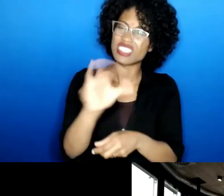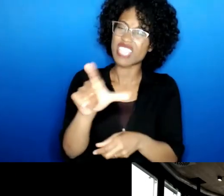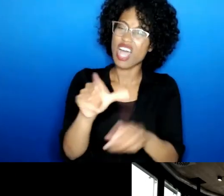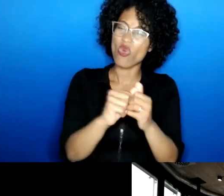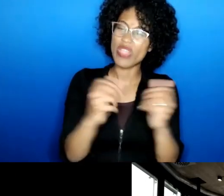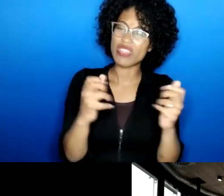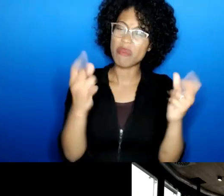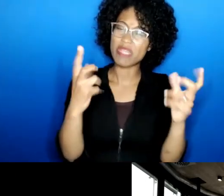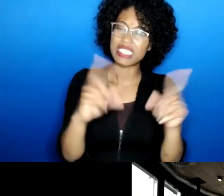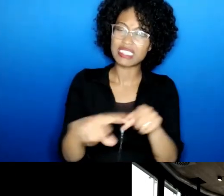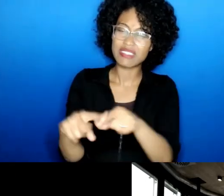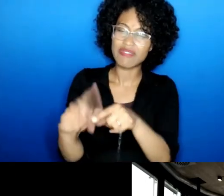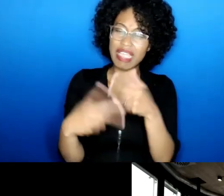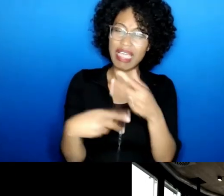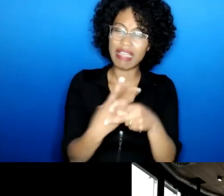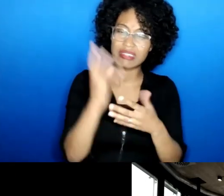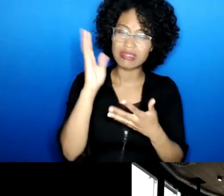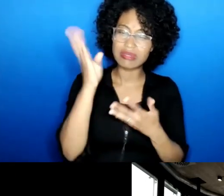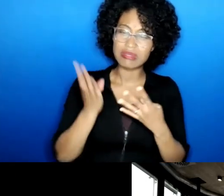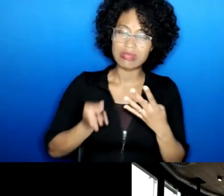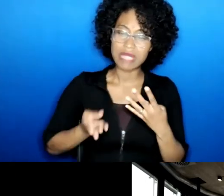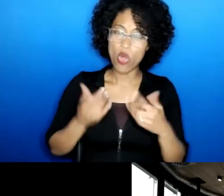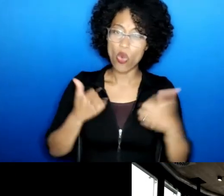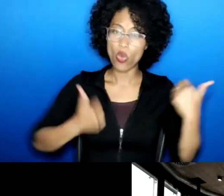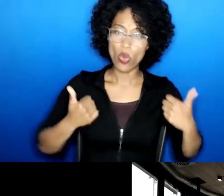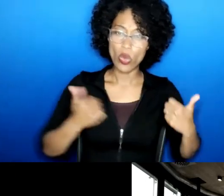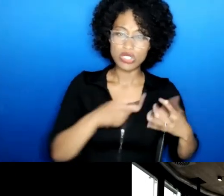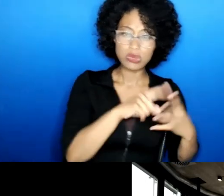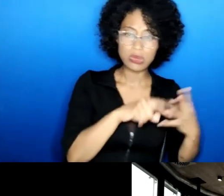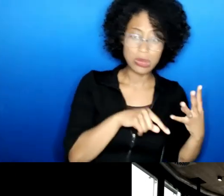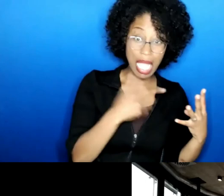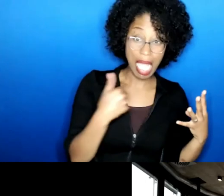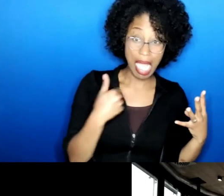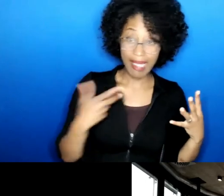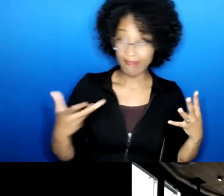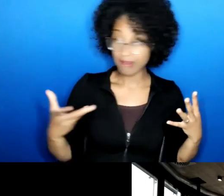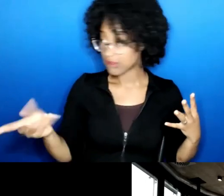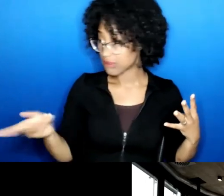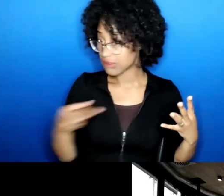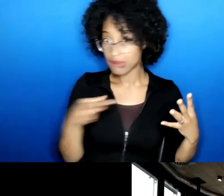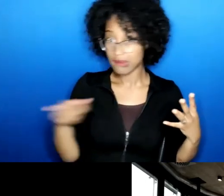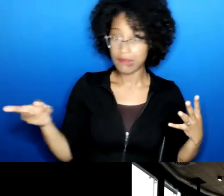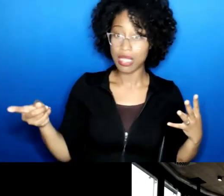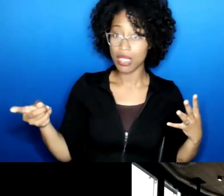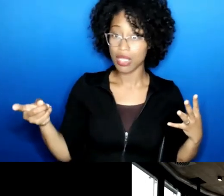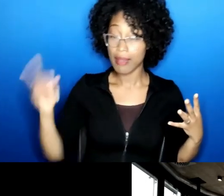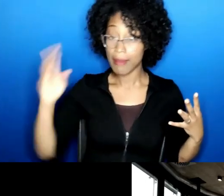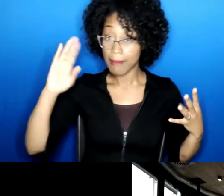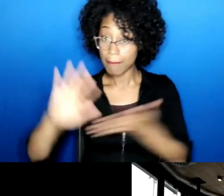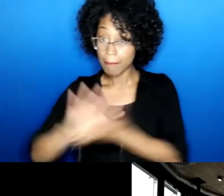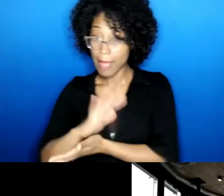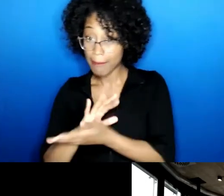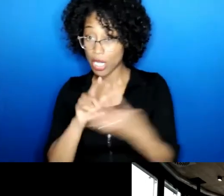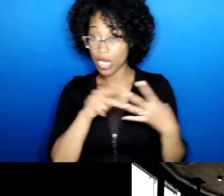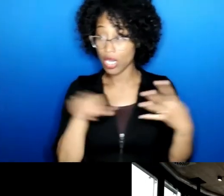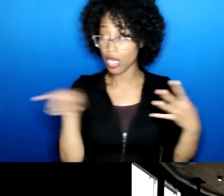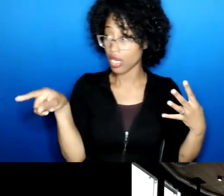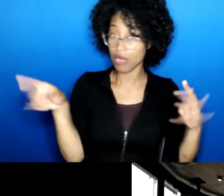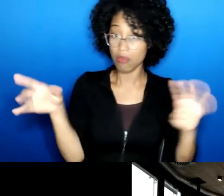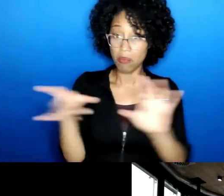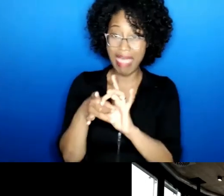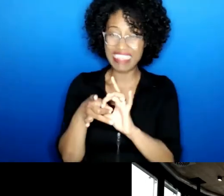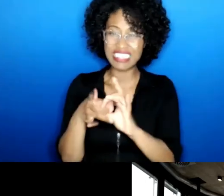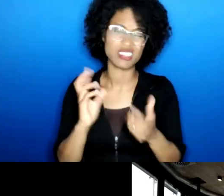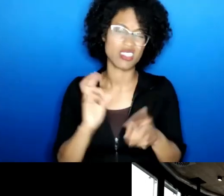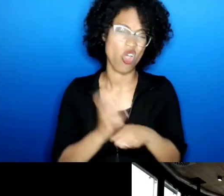forms of symposia, which symposia have essentially commentary papers underlying them. If you